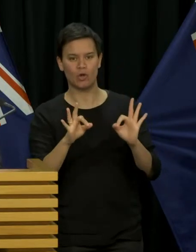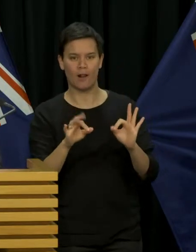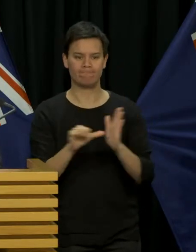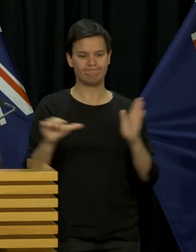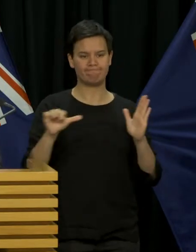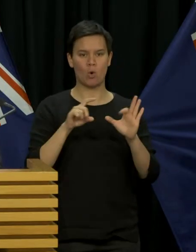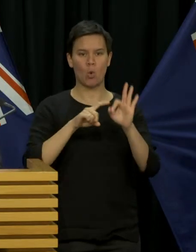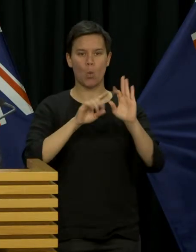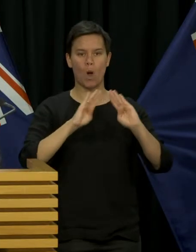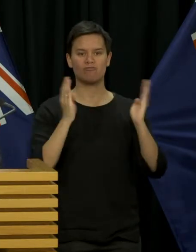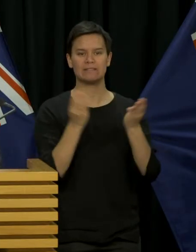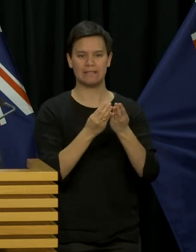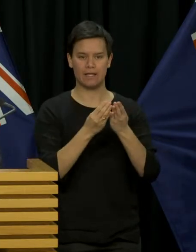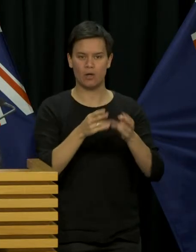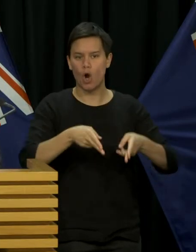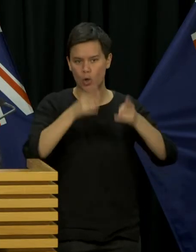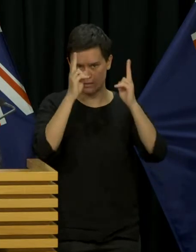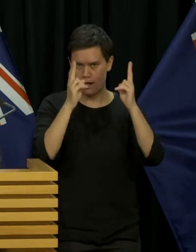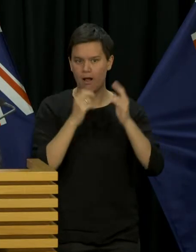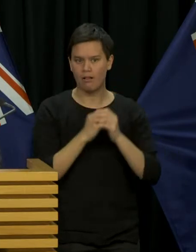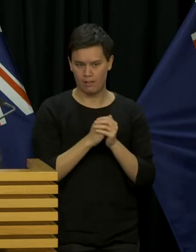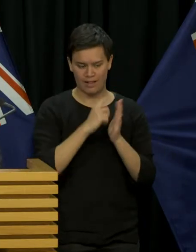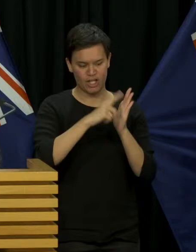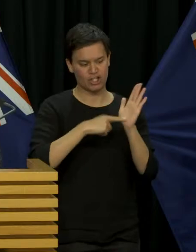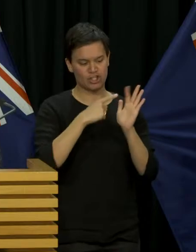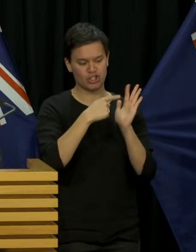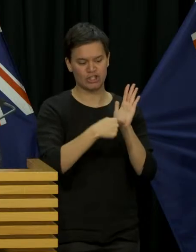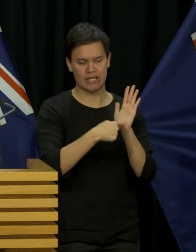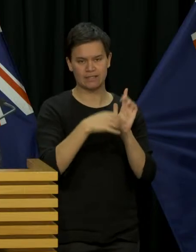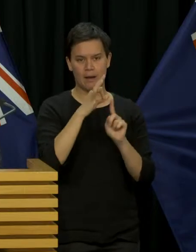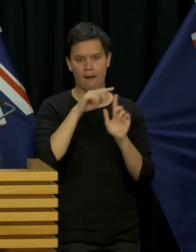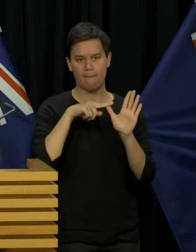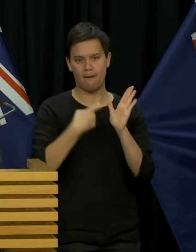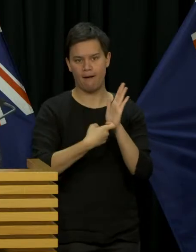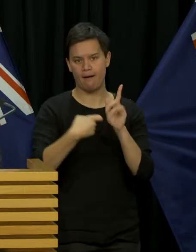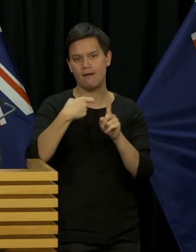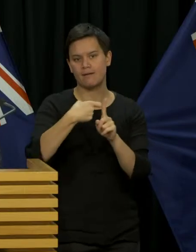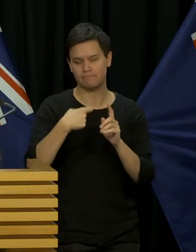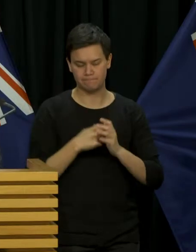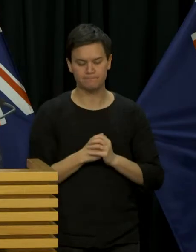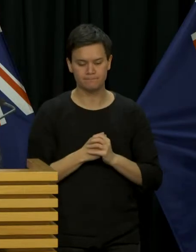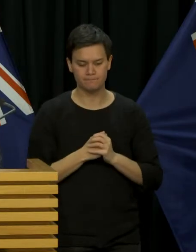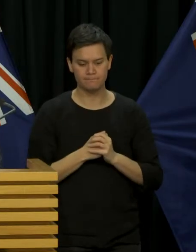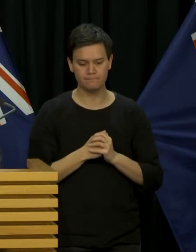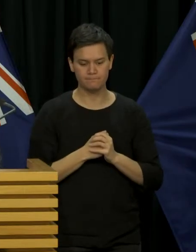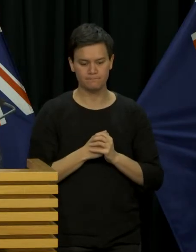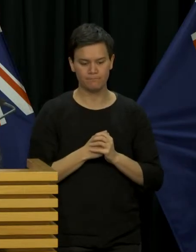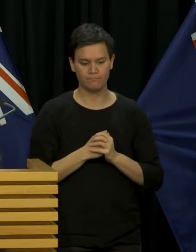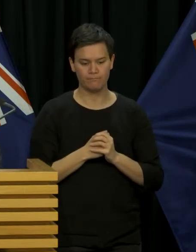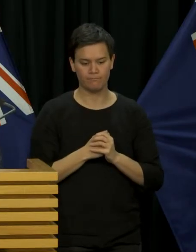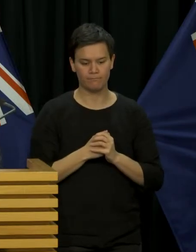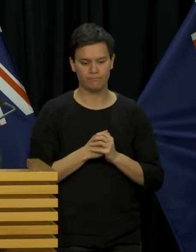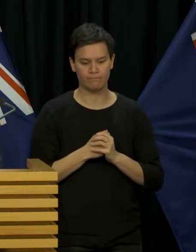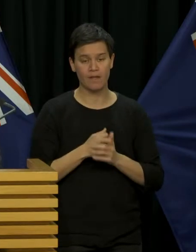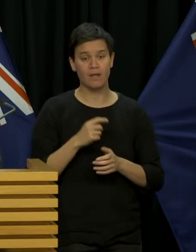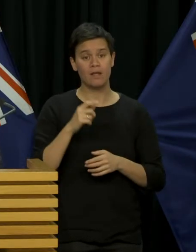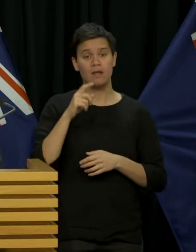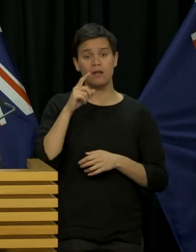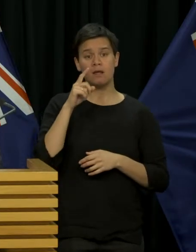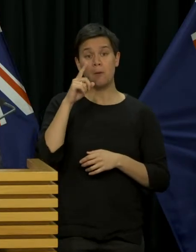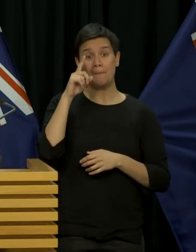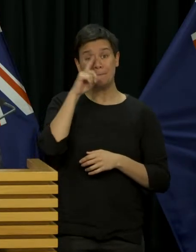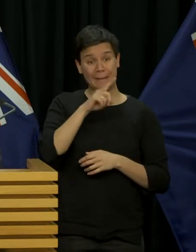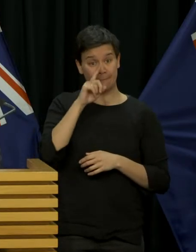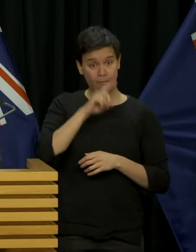twice during their stay. Most of the cases we are detecting in managed isolation are detected at the day